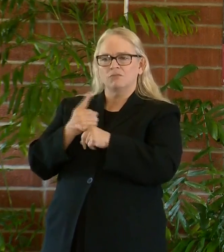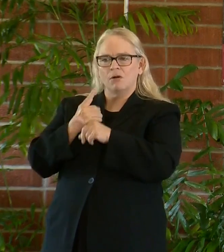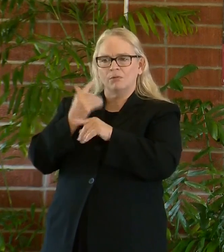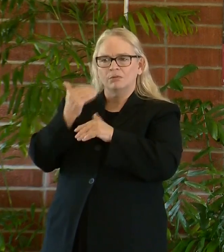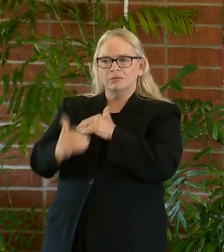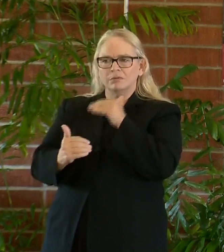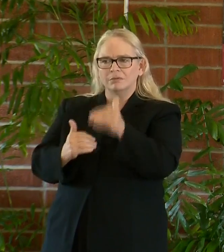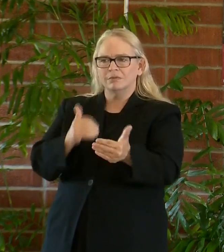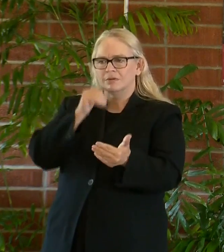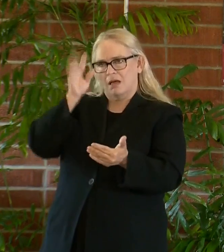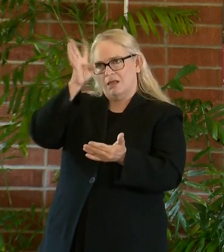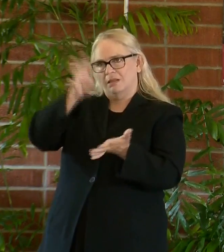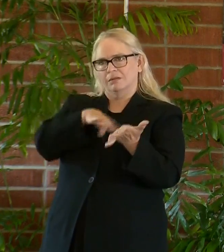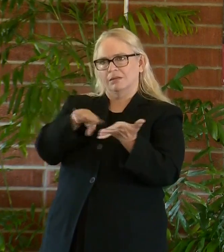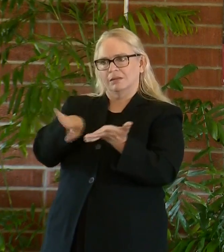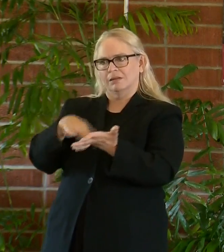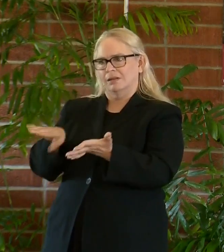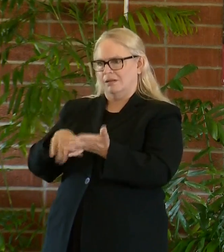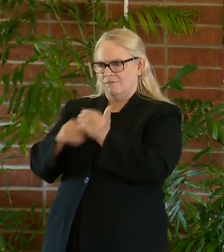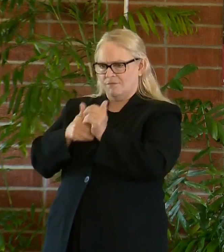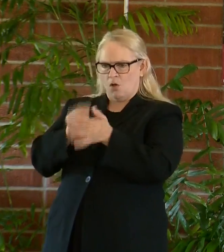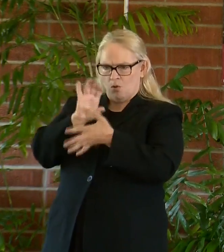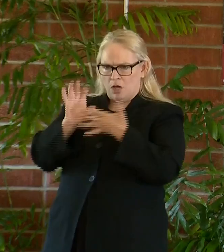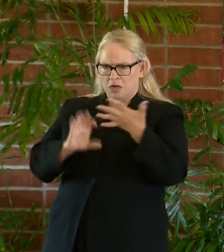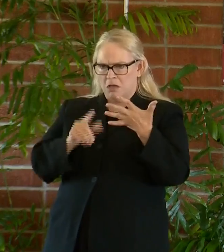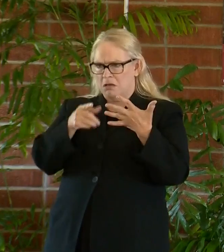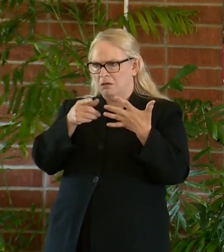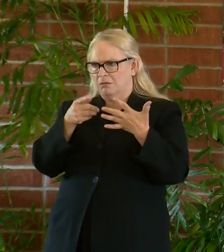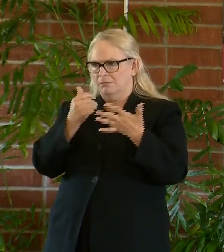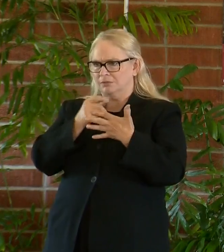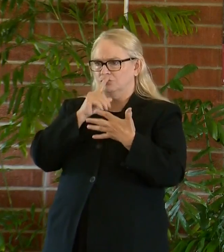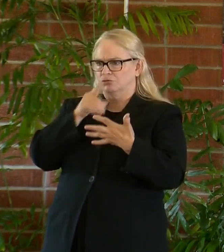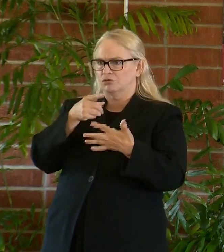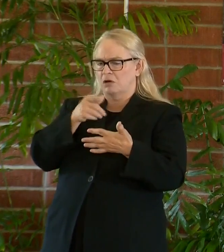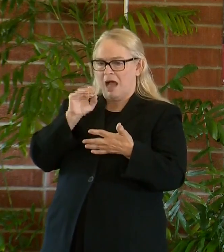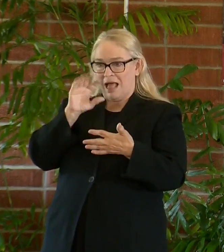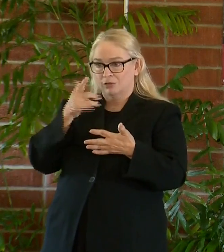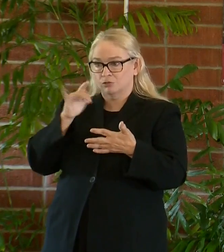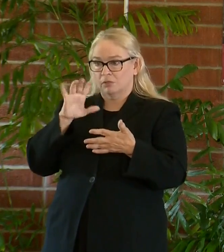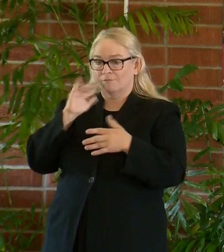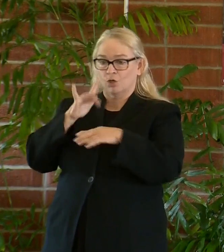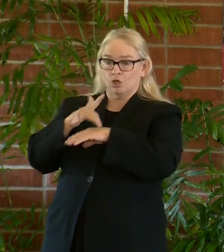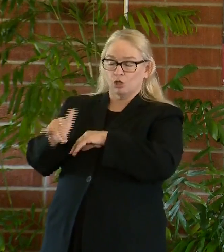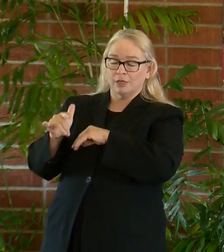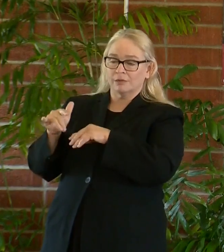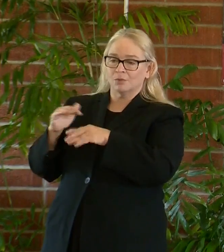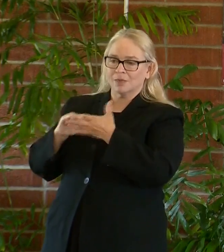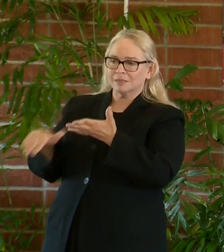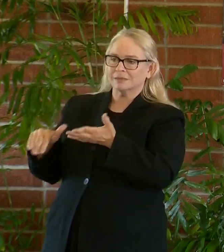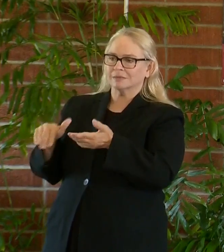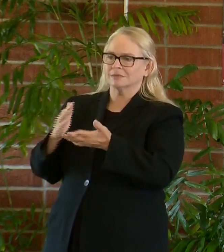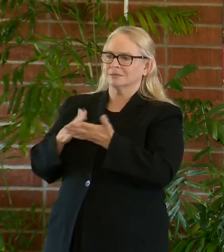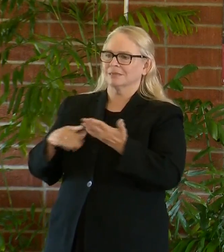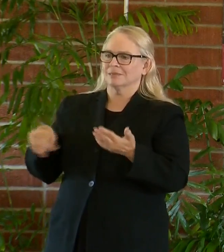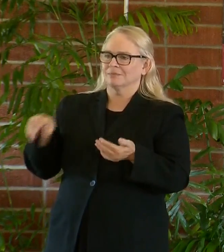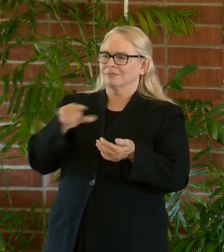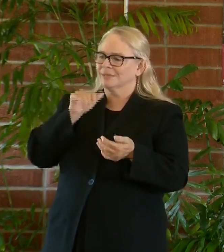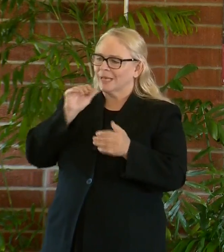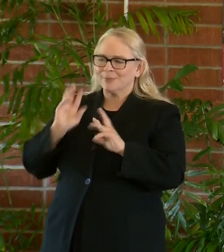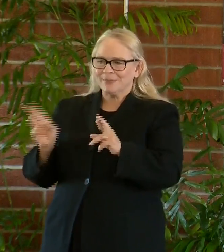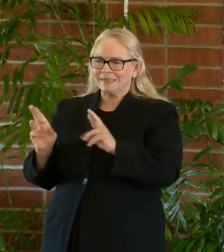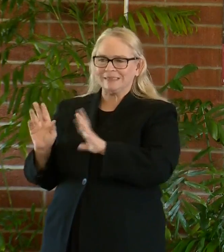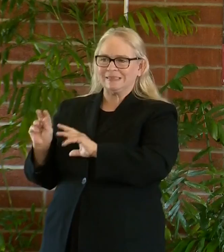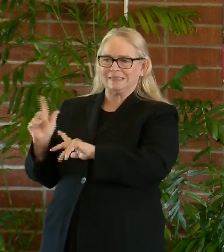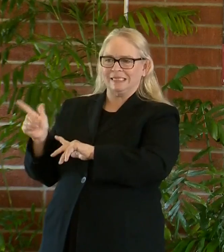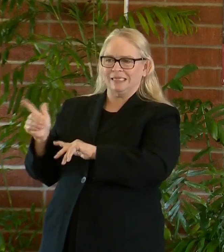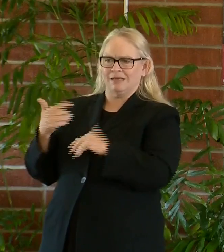that's bracketed in terms of those that would be eligible for early release, and we have a responsibility to those